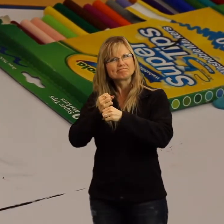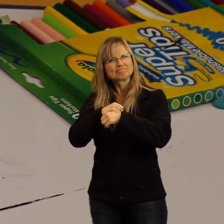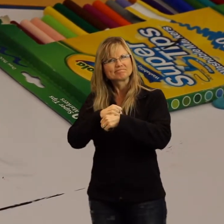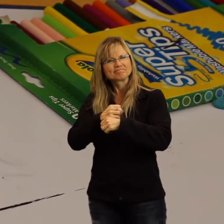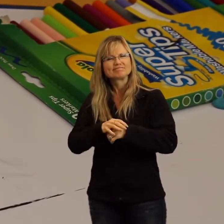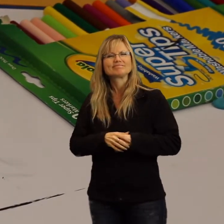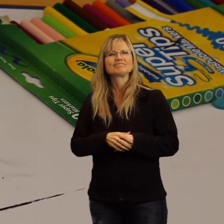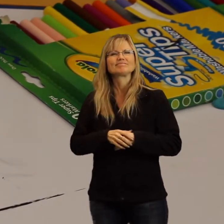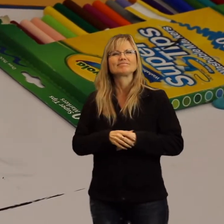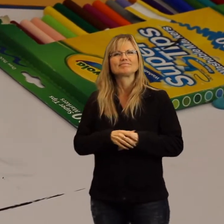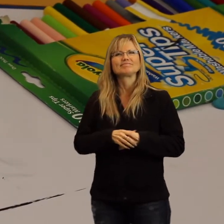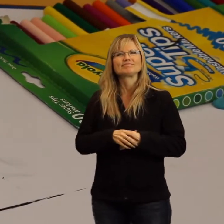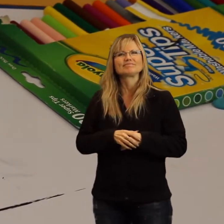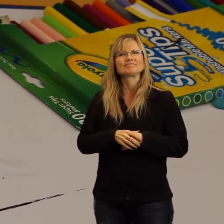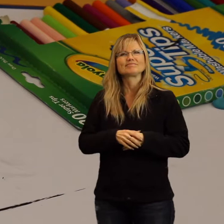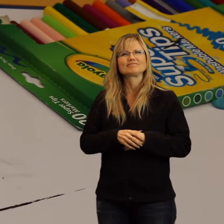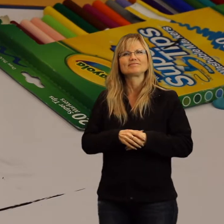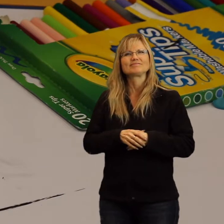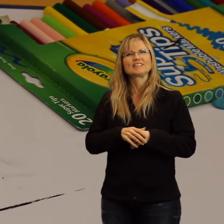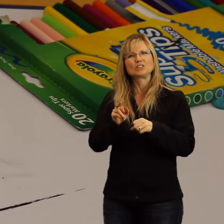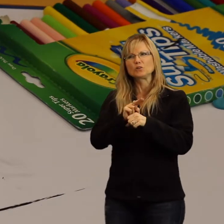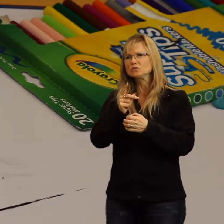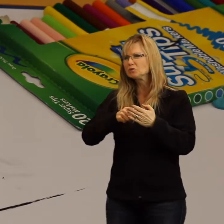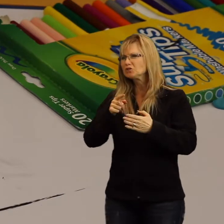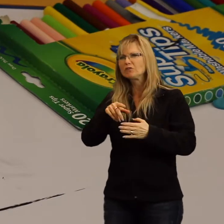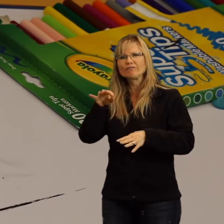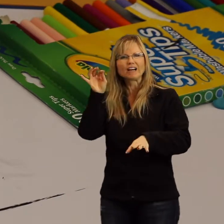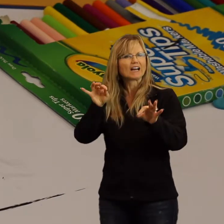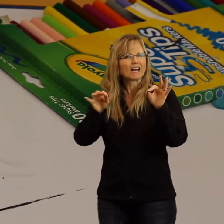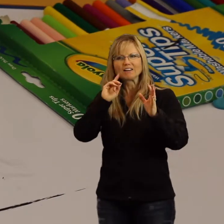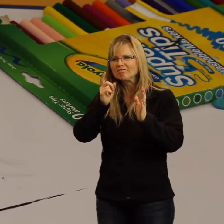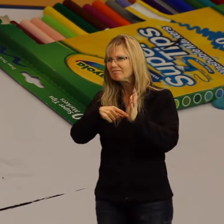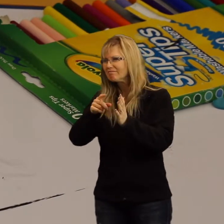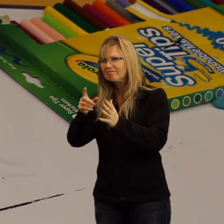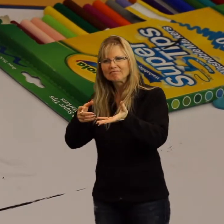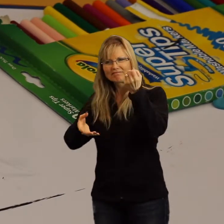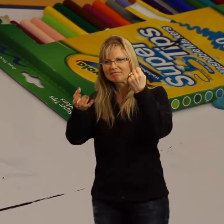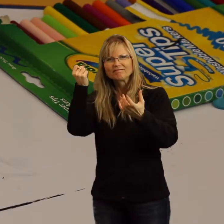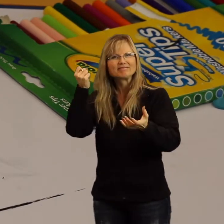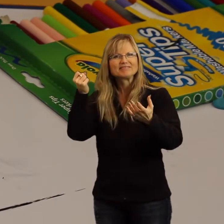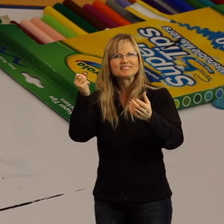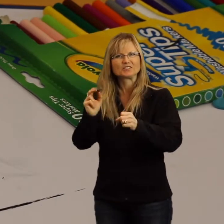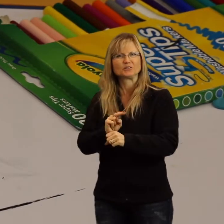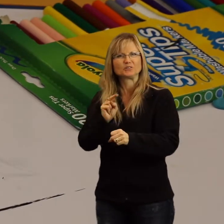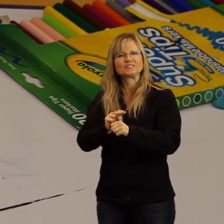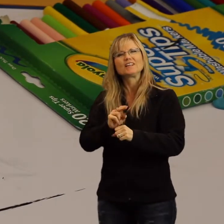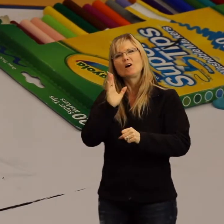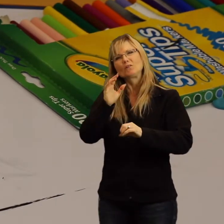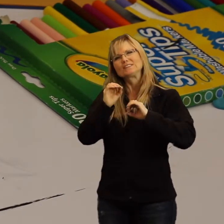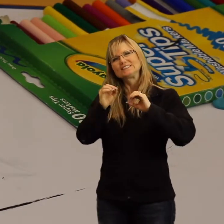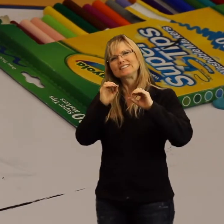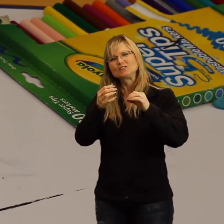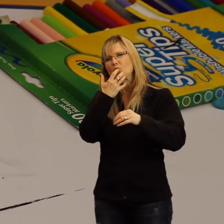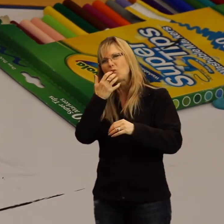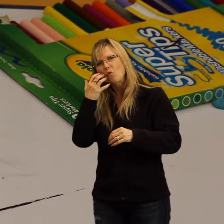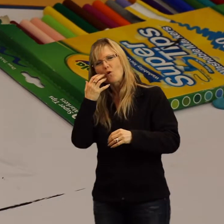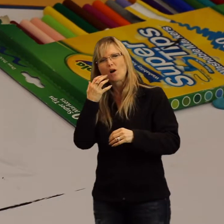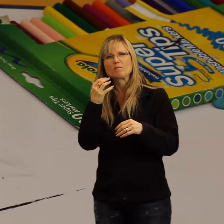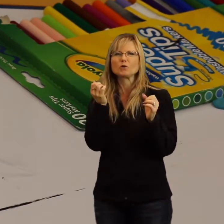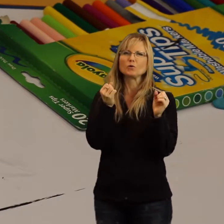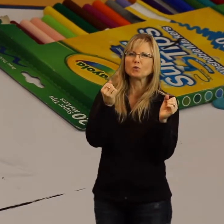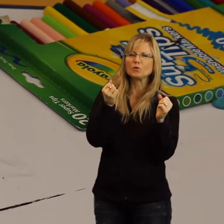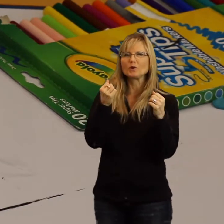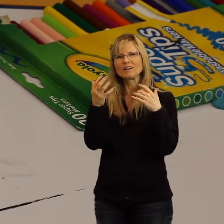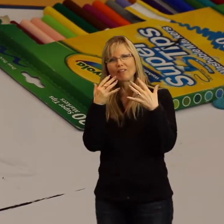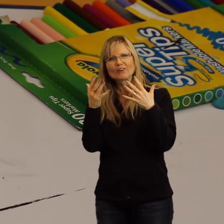that's going to involve using found objects. You're going to learn about warm and cool colors, and as well,